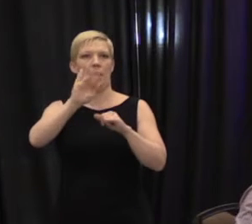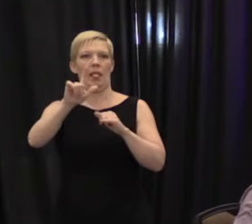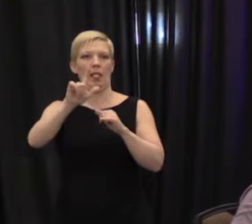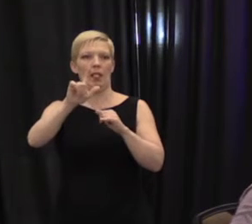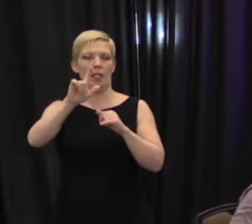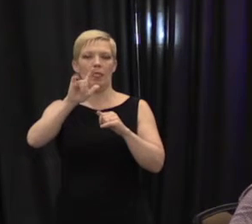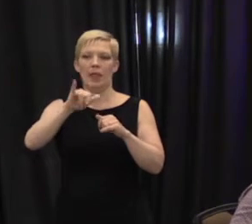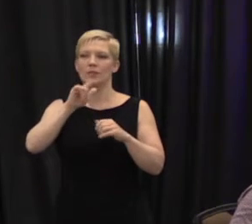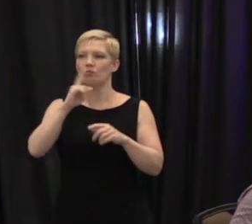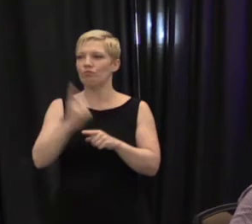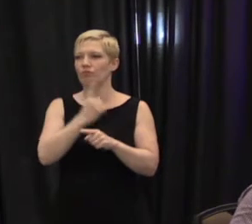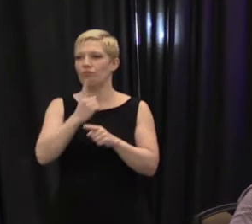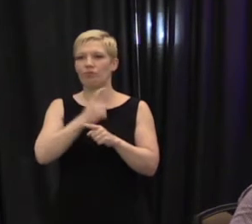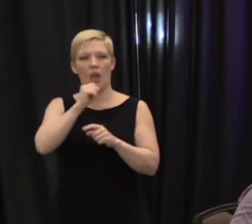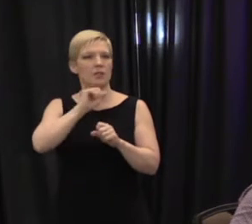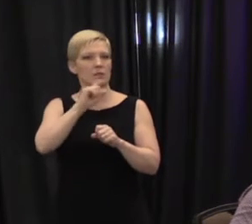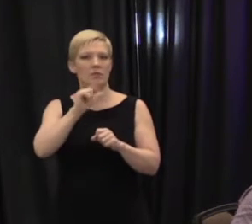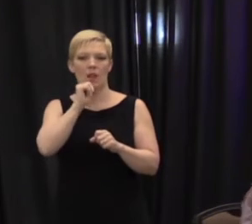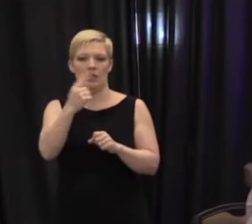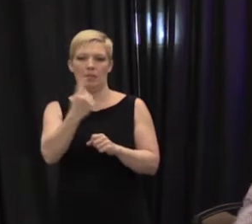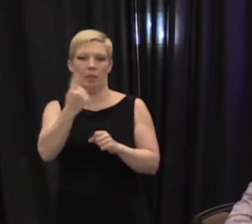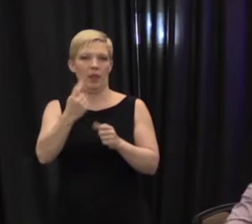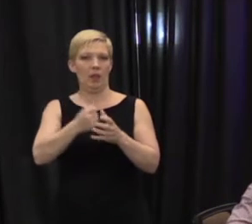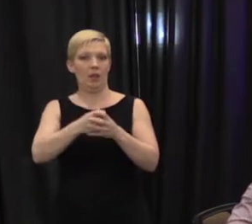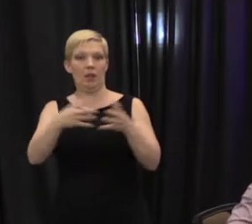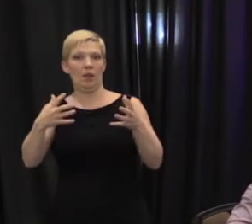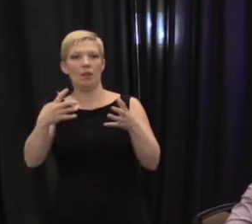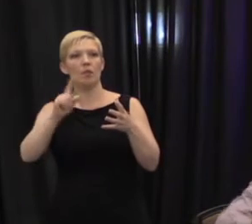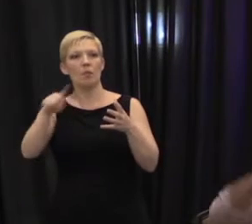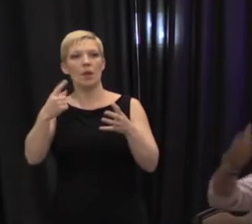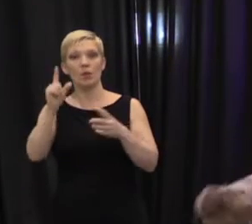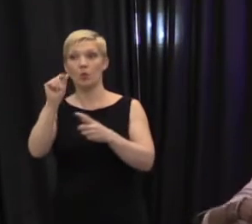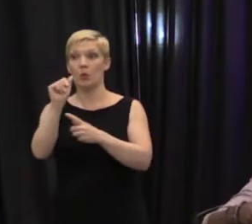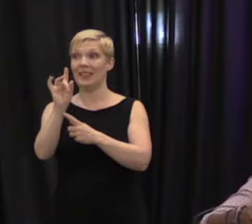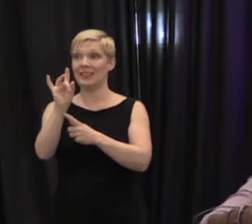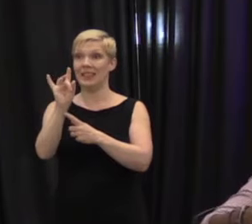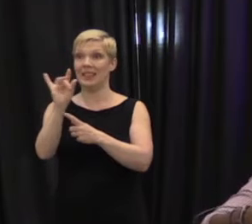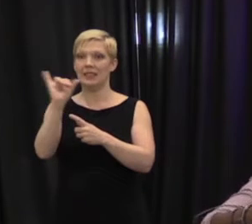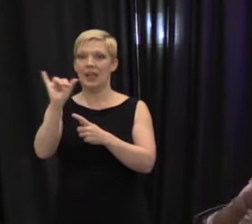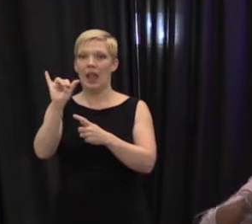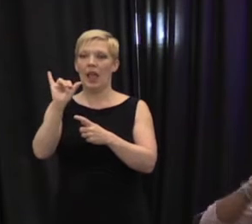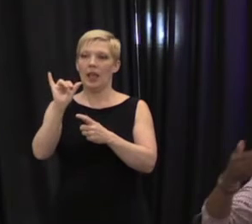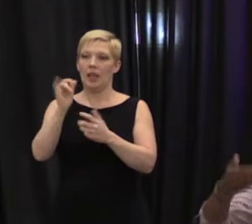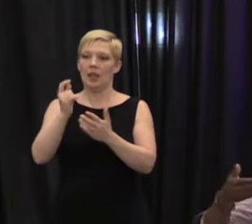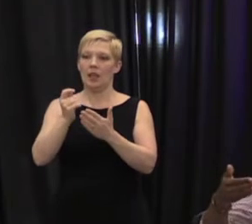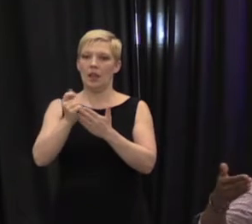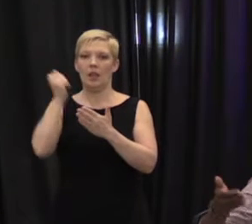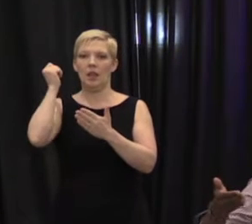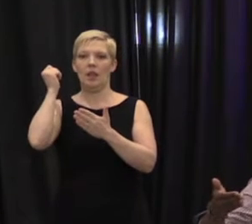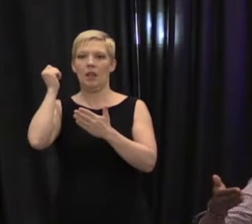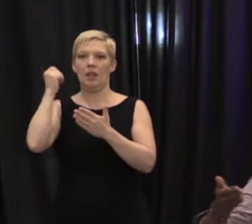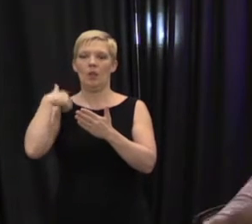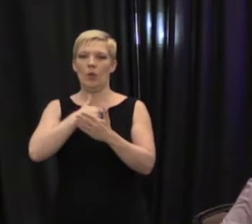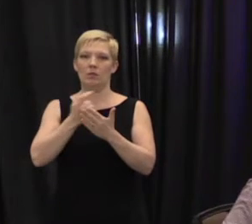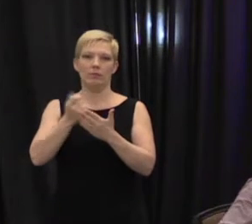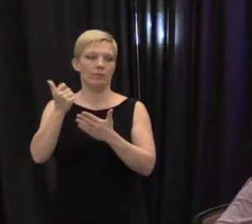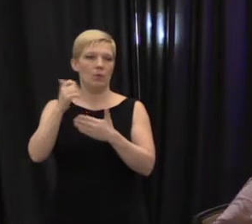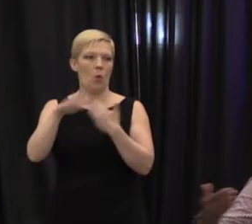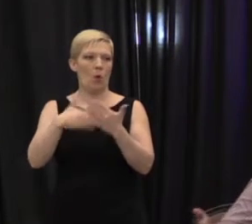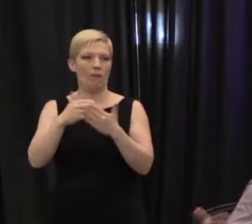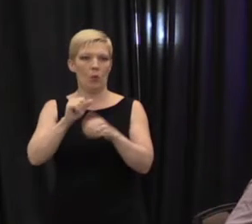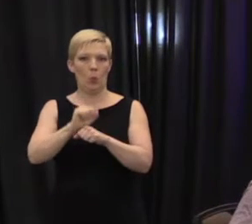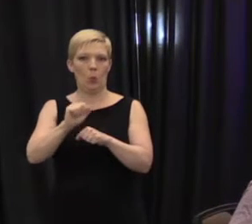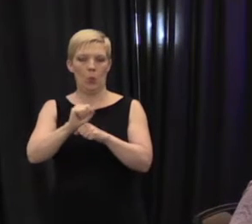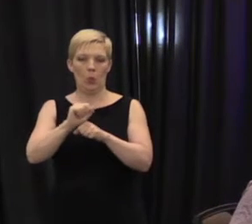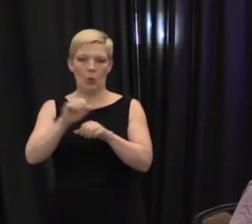not anything that's been expanded. It's just taking 2018 away and putting 2023 on it. So we can have, yes, the same amount